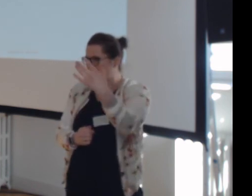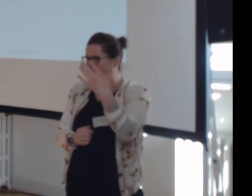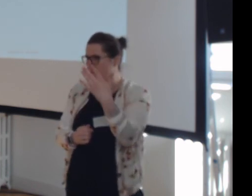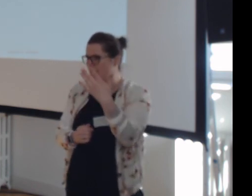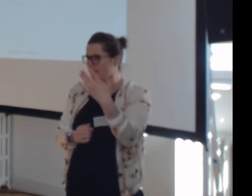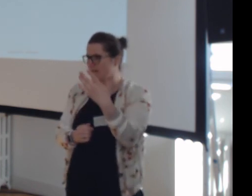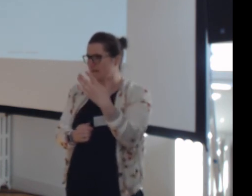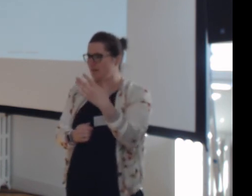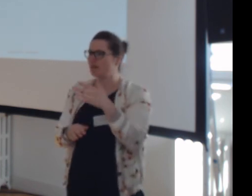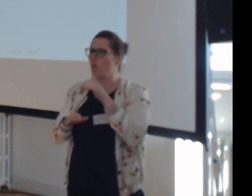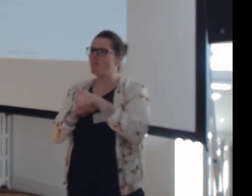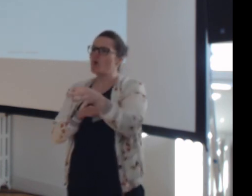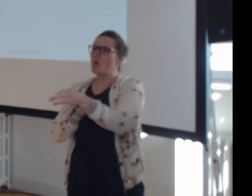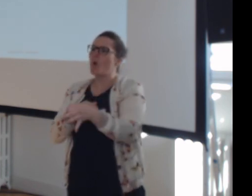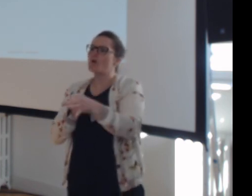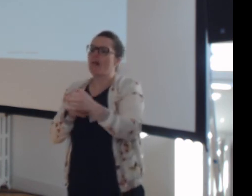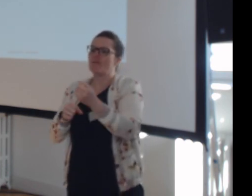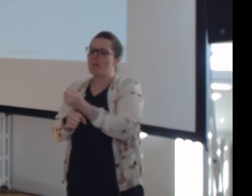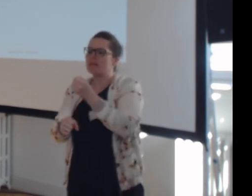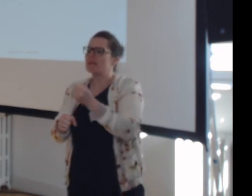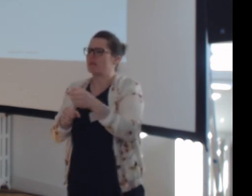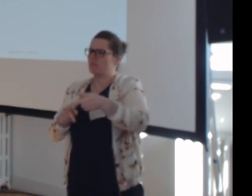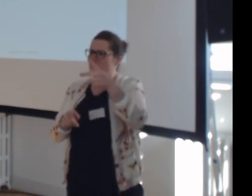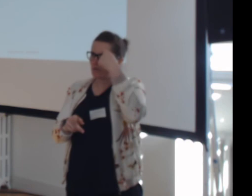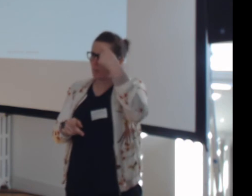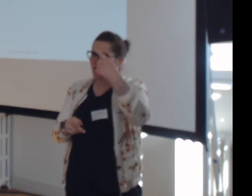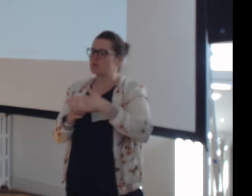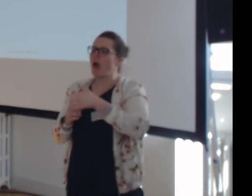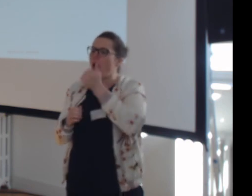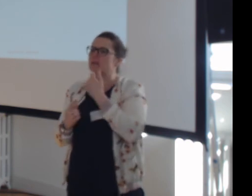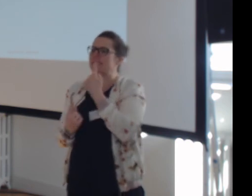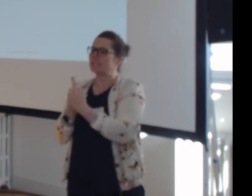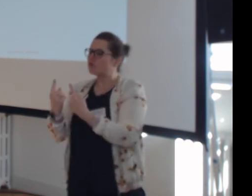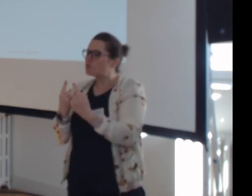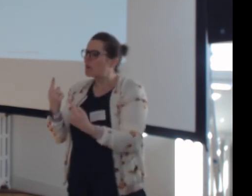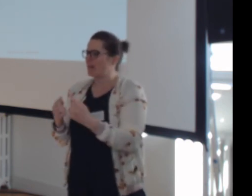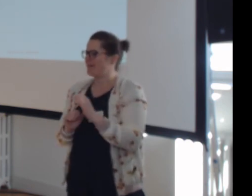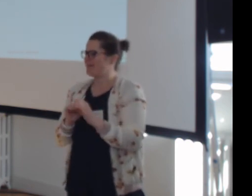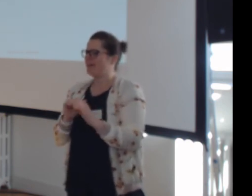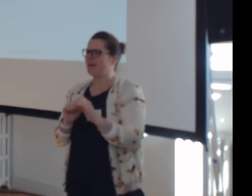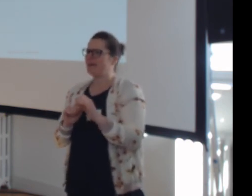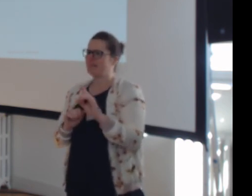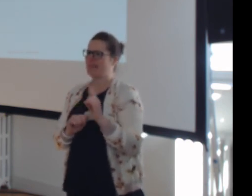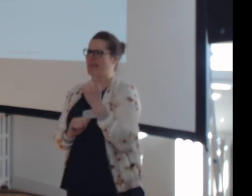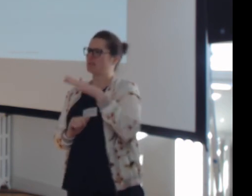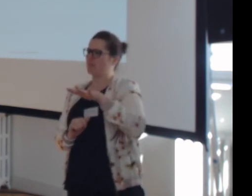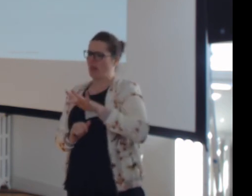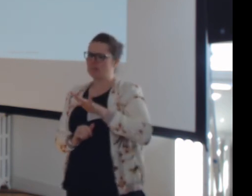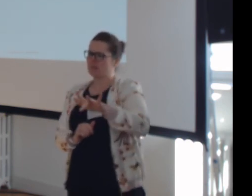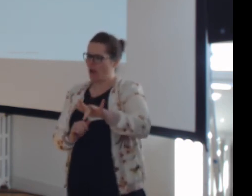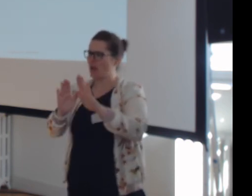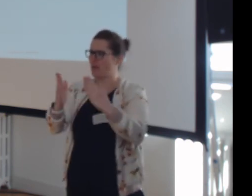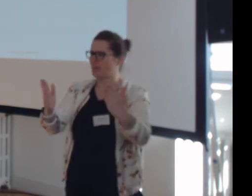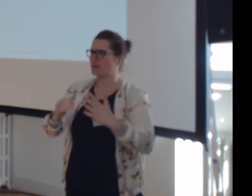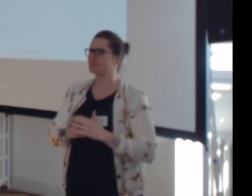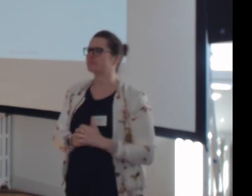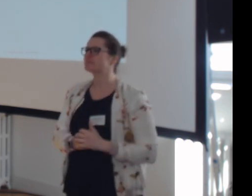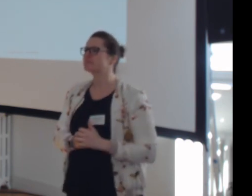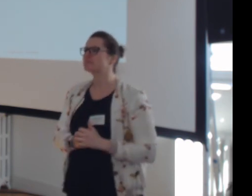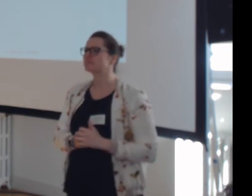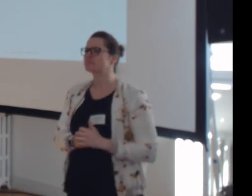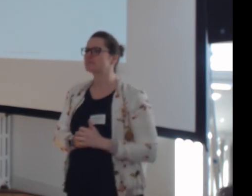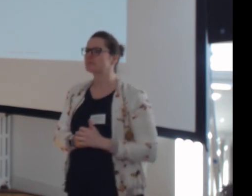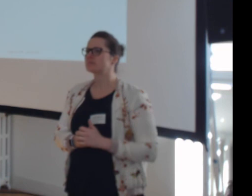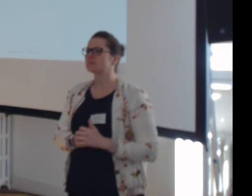most actually about local publications. So, as an individual, I would definitely say it's the first place to turn to. Yes. You do not, or